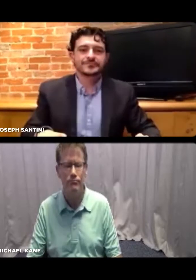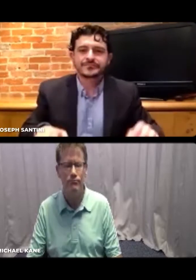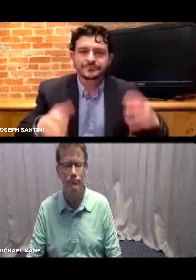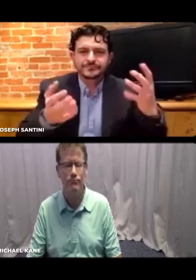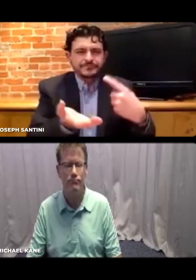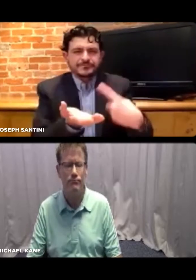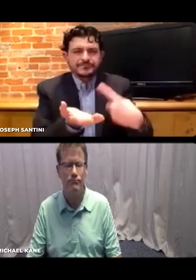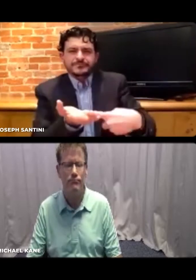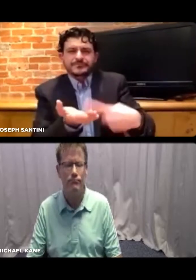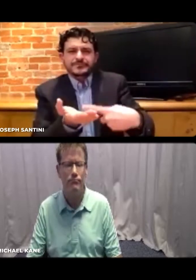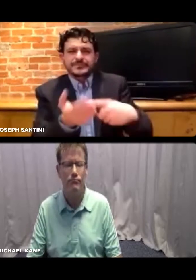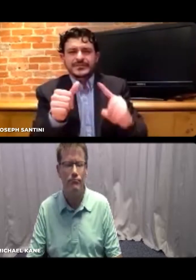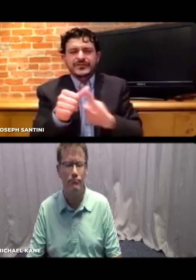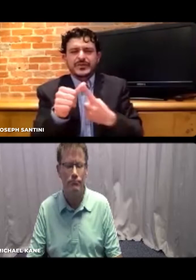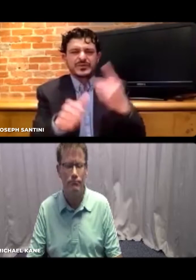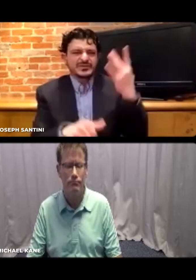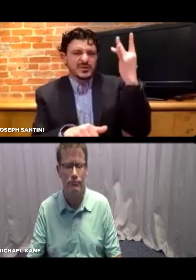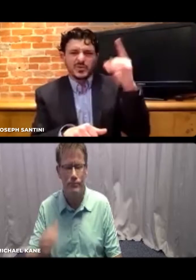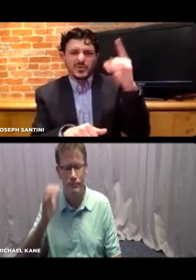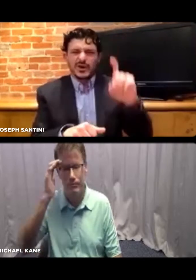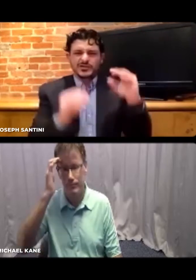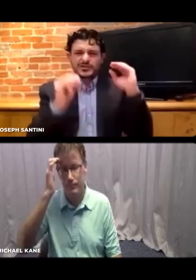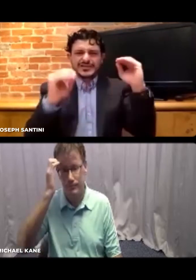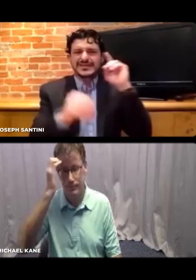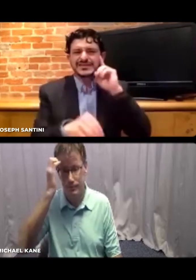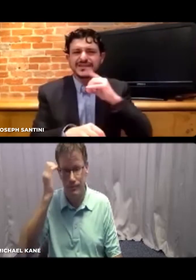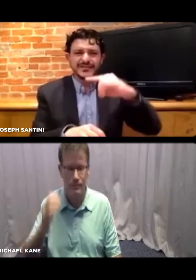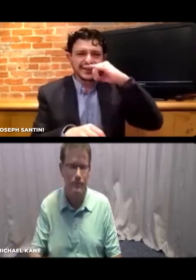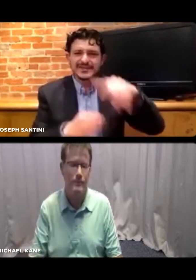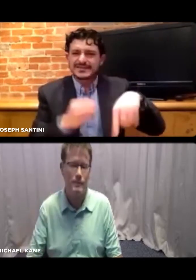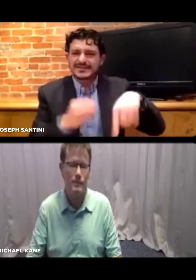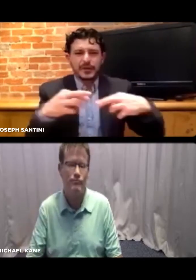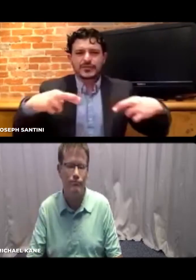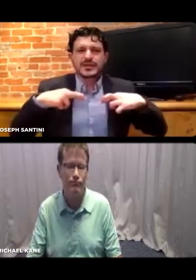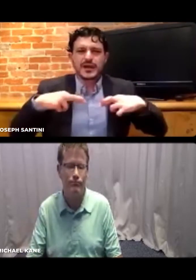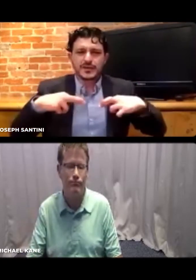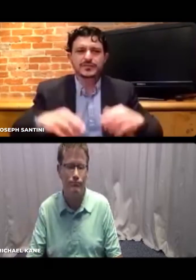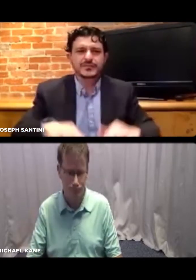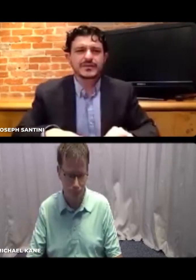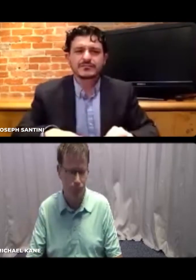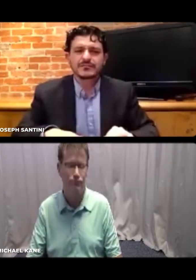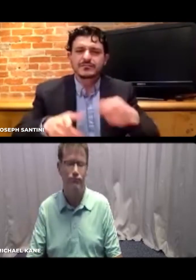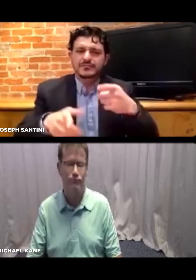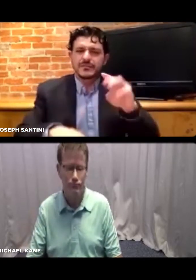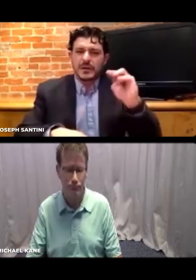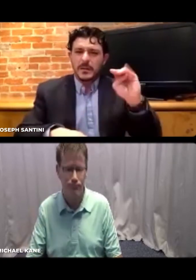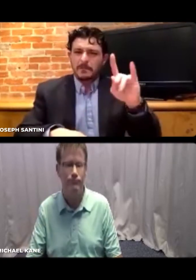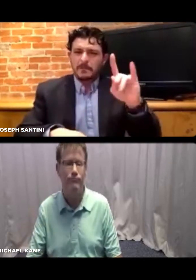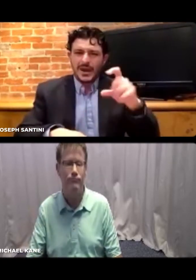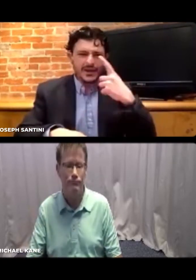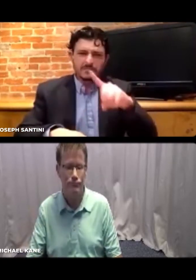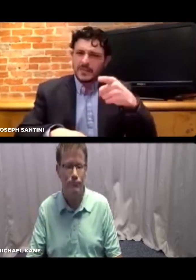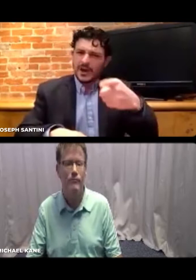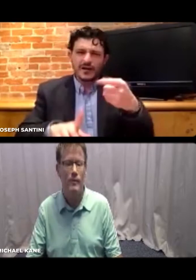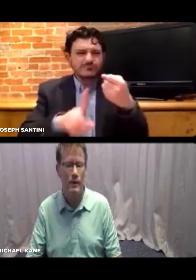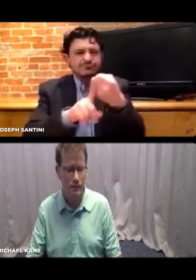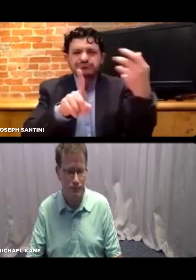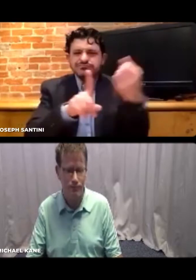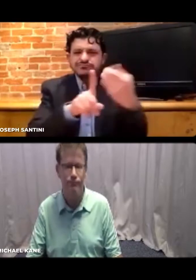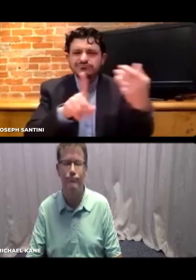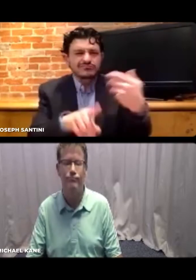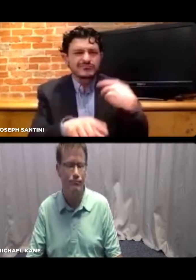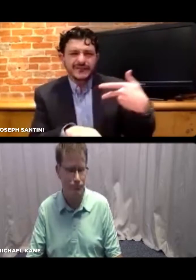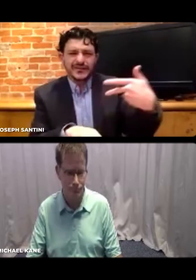I'd like to start discussing with why would we want to teach deaf kids about retirement? Mike, we've